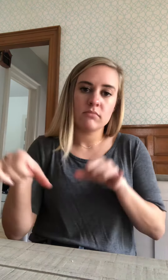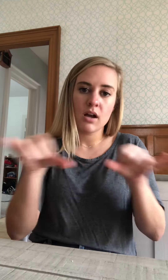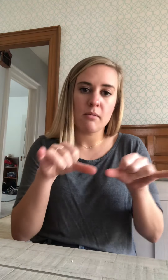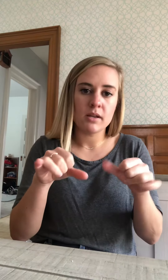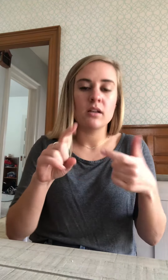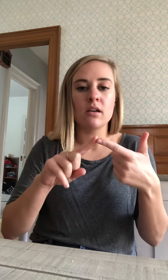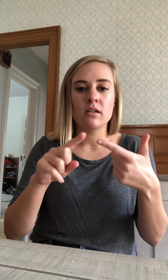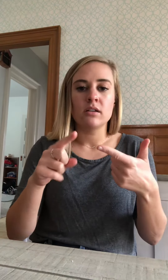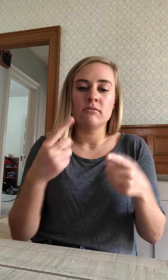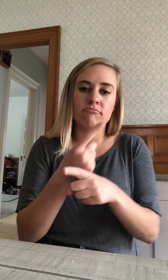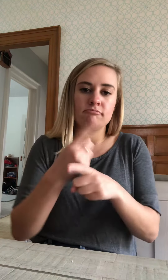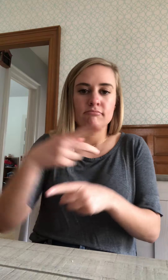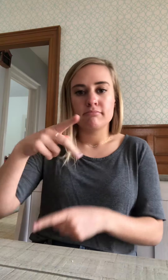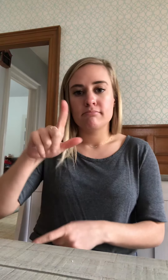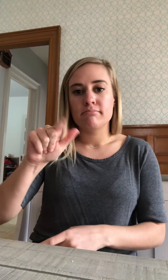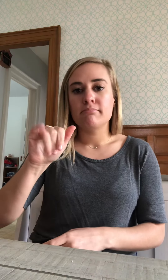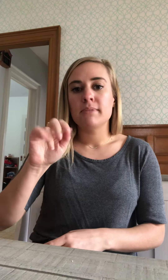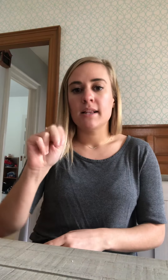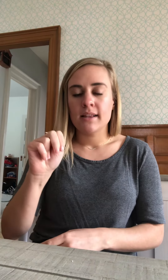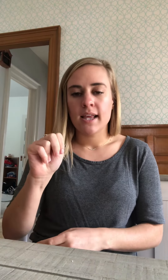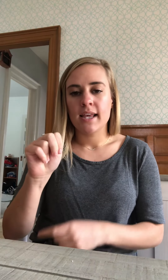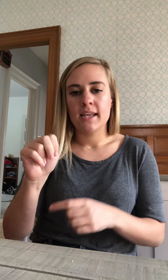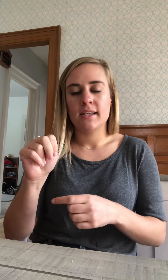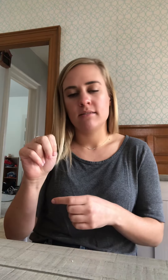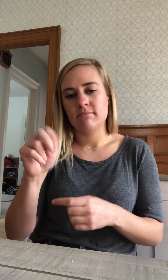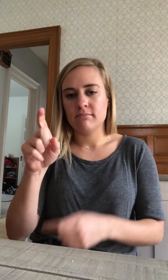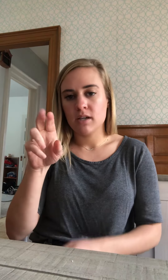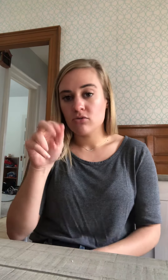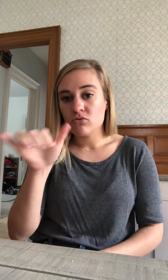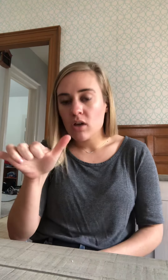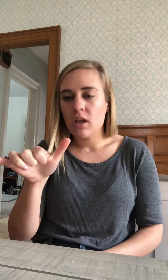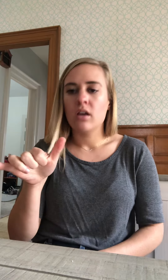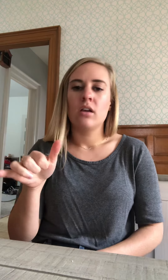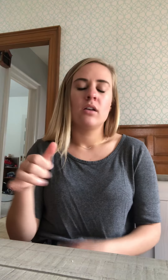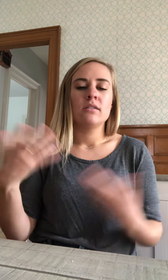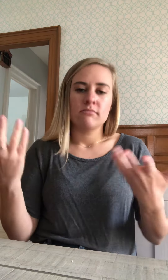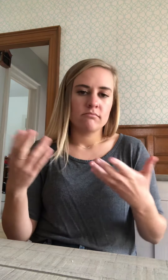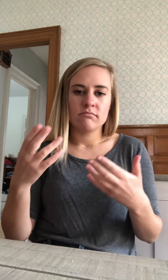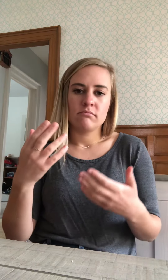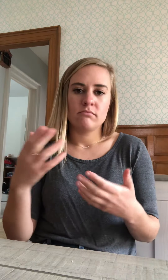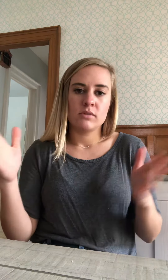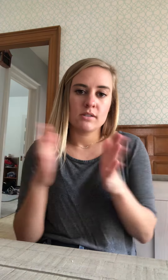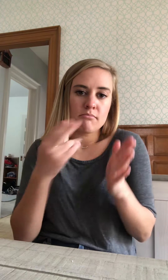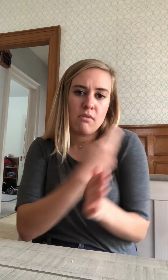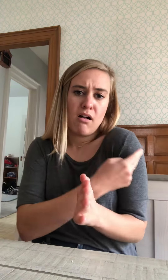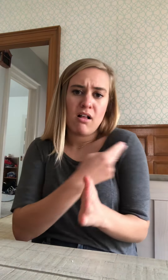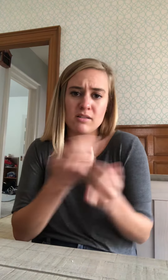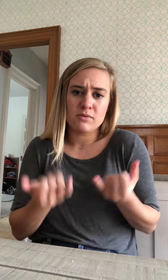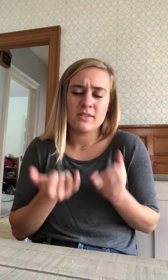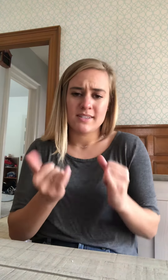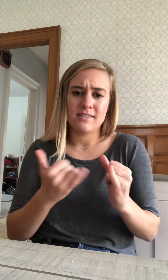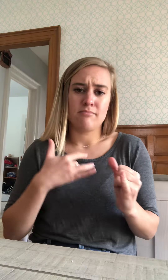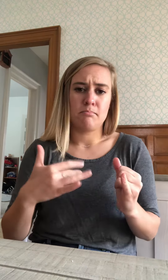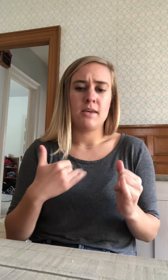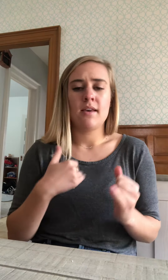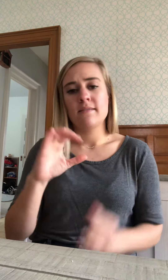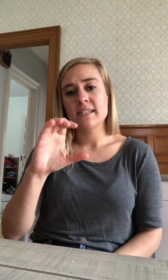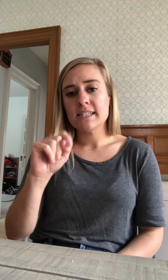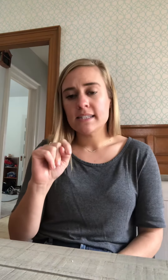films in some smaller hospitals, but even the smaller hospitals now pretty much have CT scans. Polythermography is available in